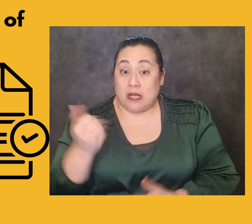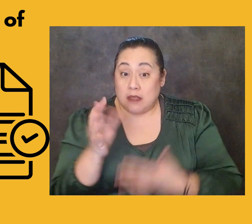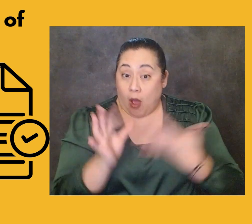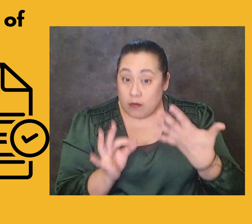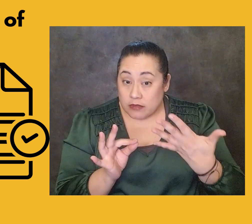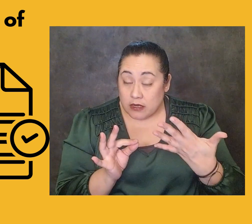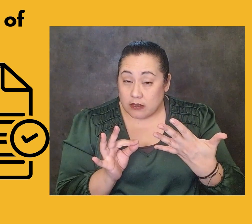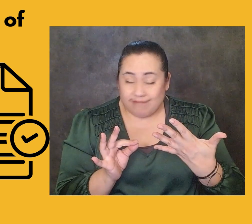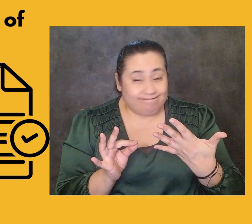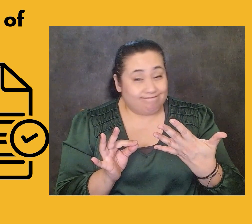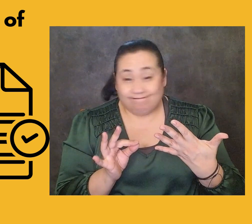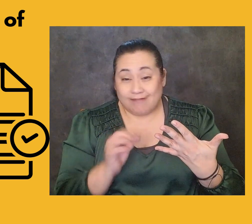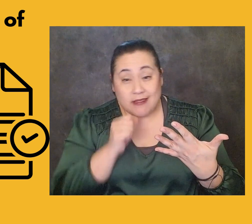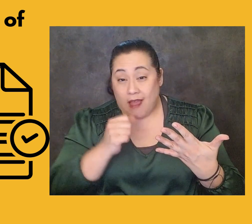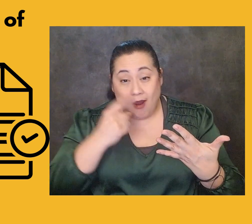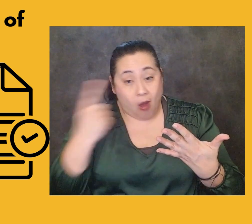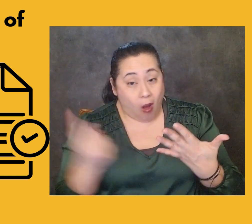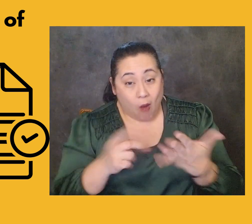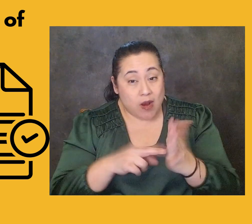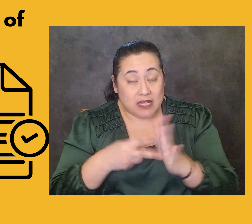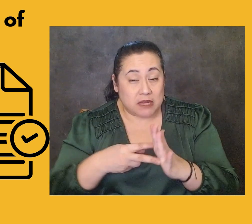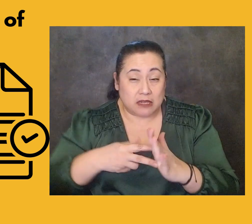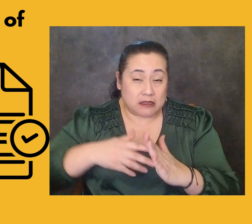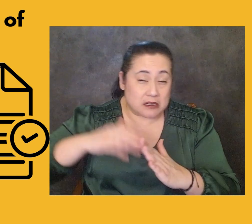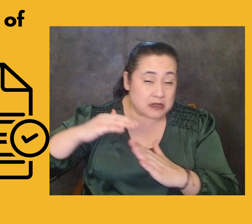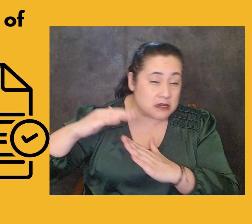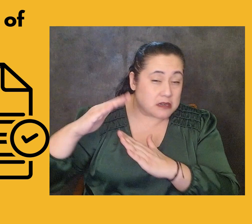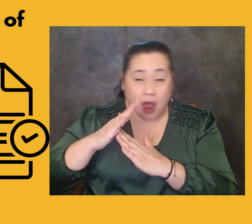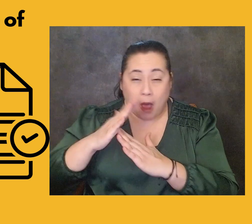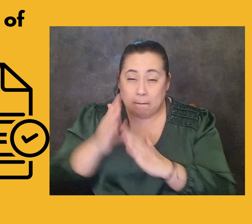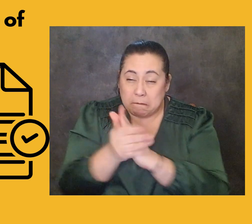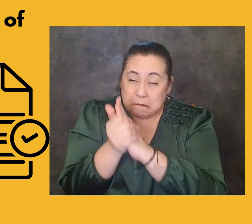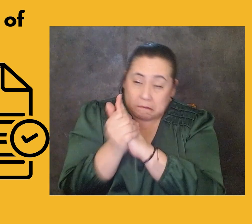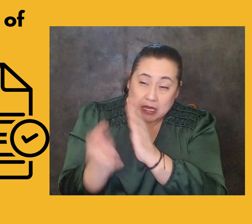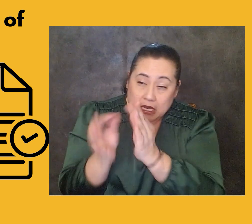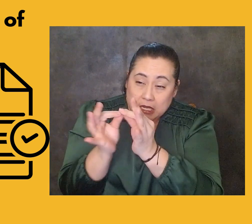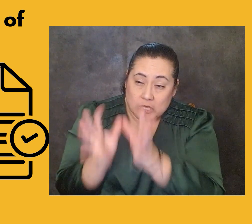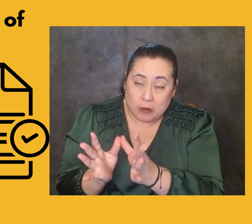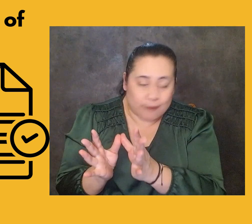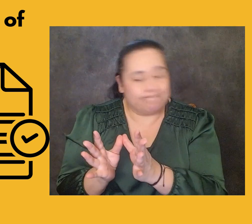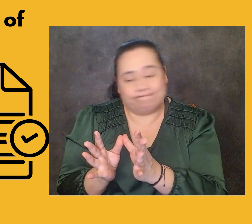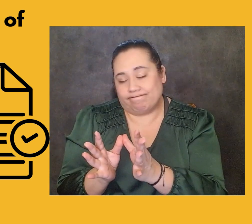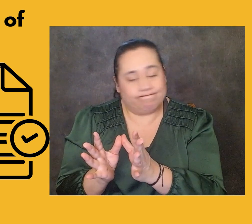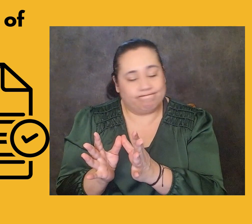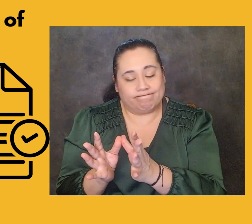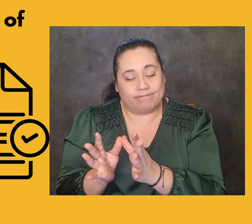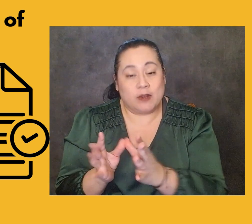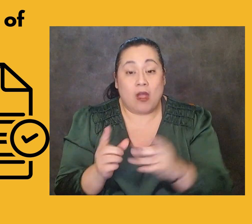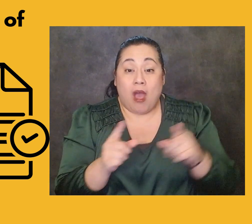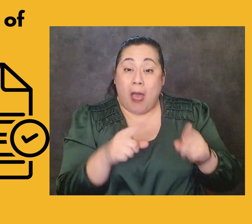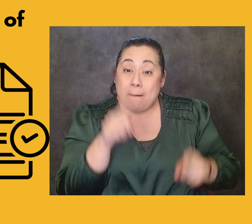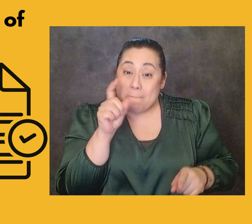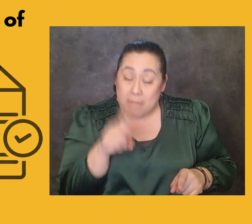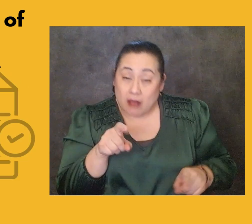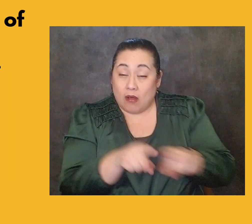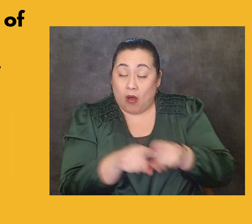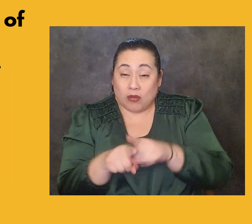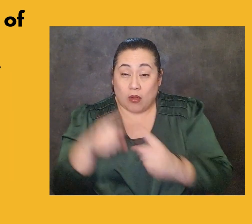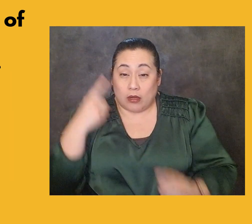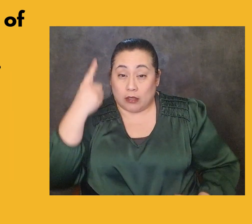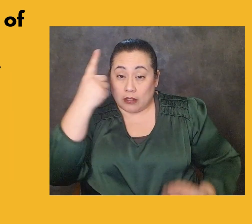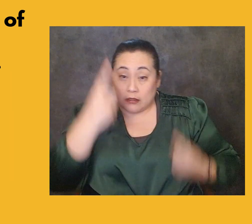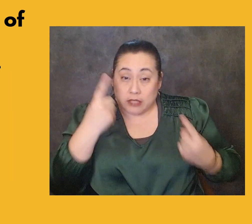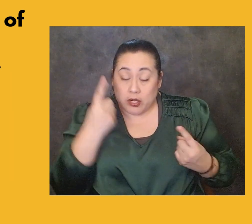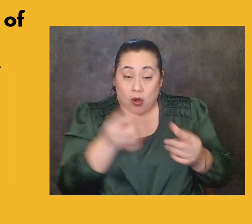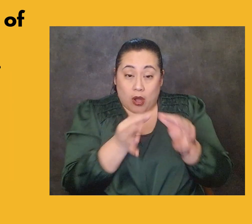option it doesn't always mean a top level interpreter. Because I have to also consider